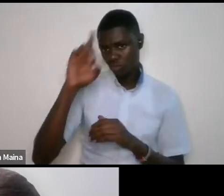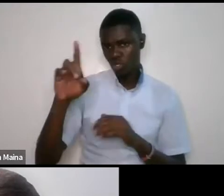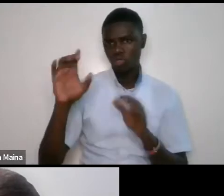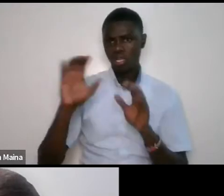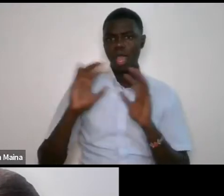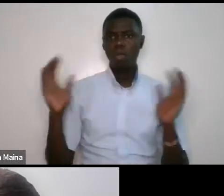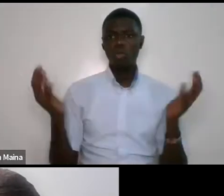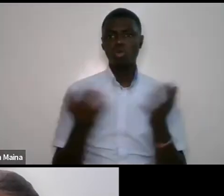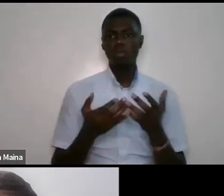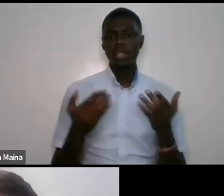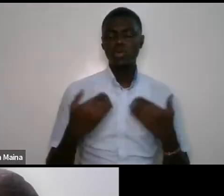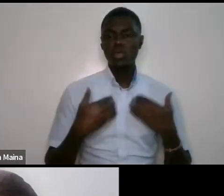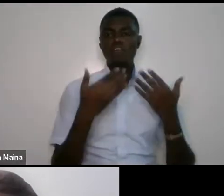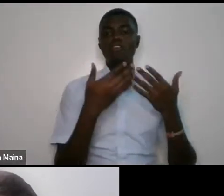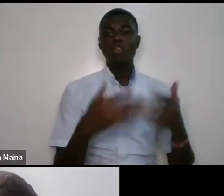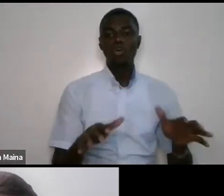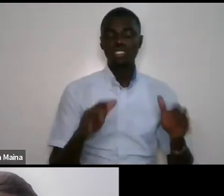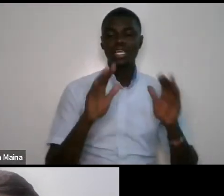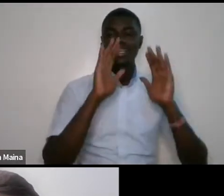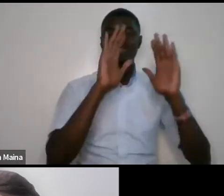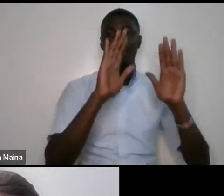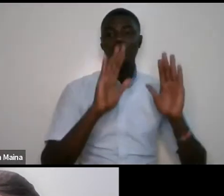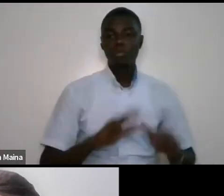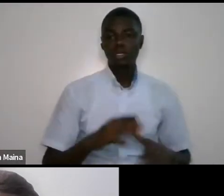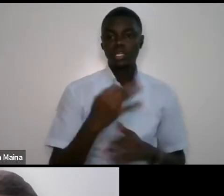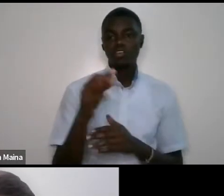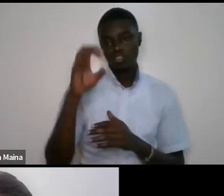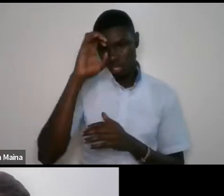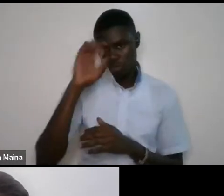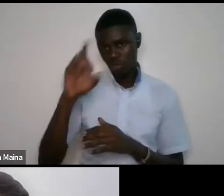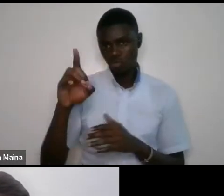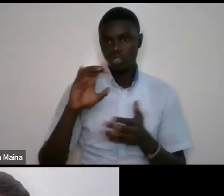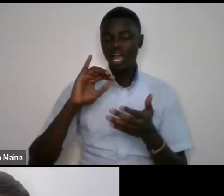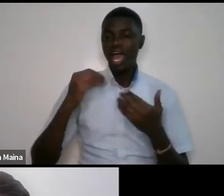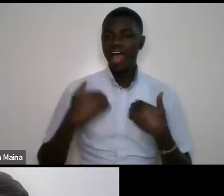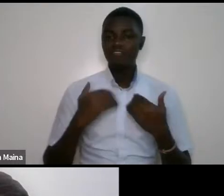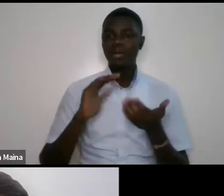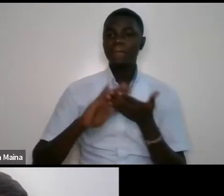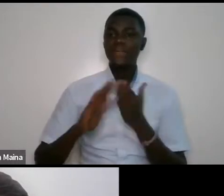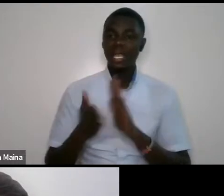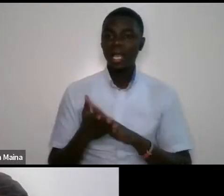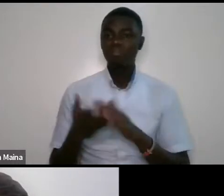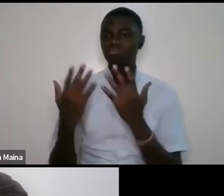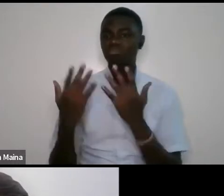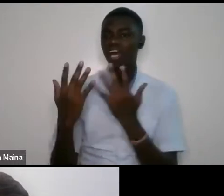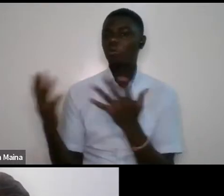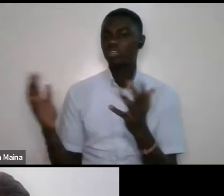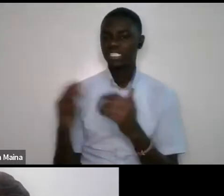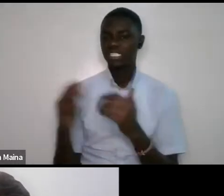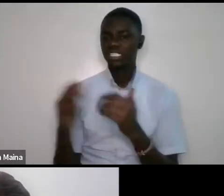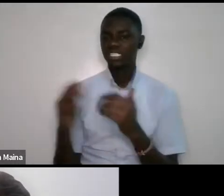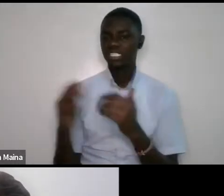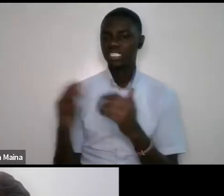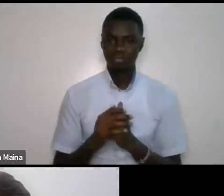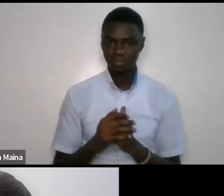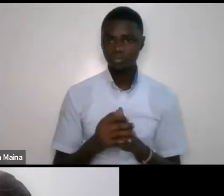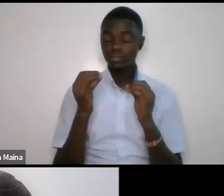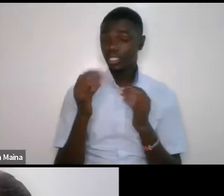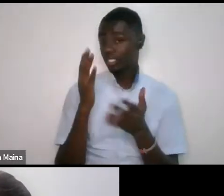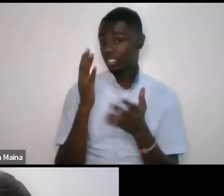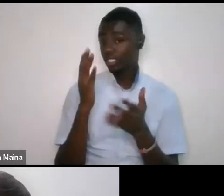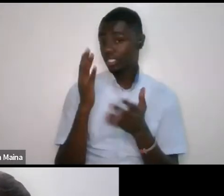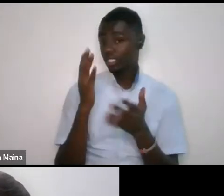become a commodity. And tell me if that's not true of virtually every country in the